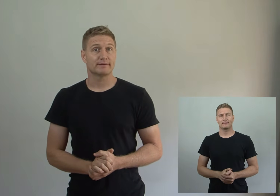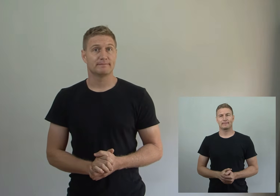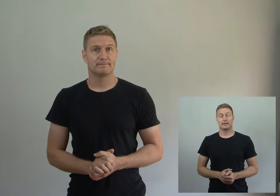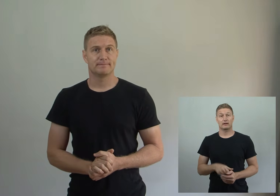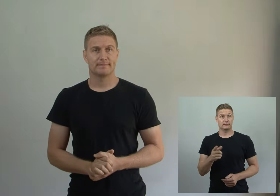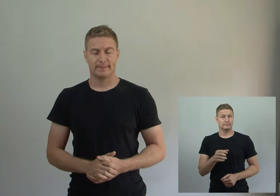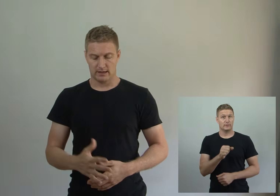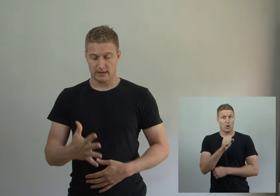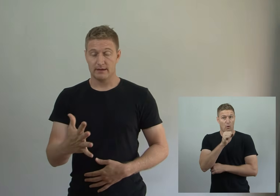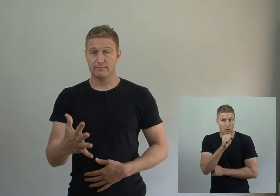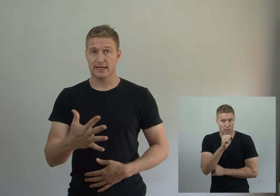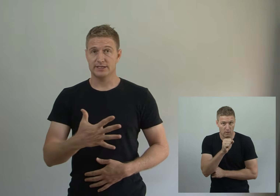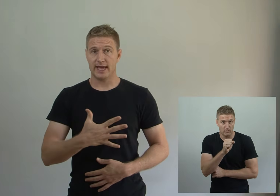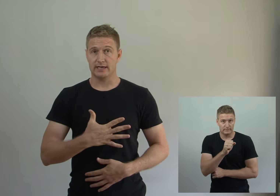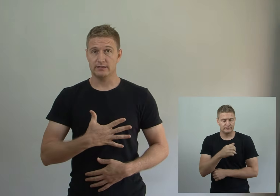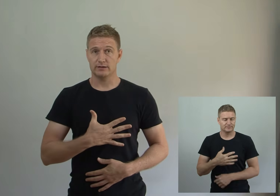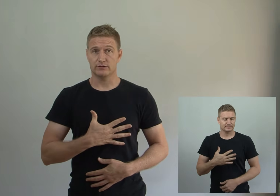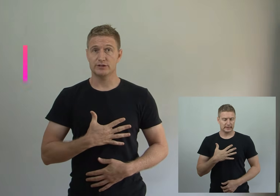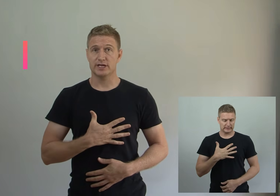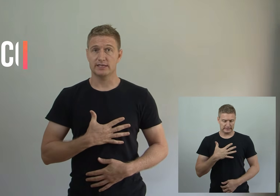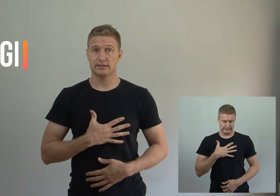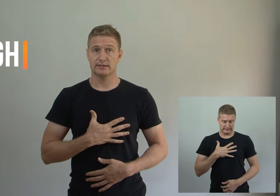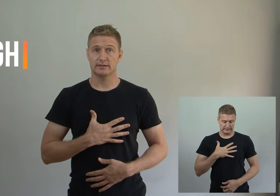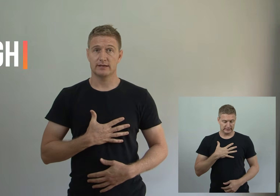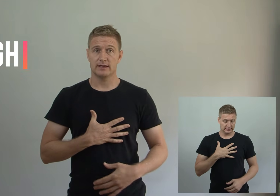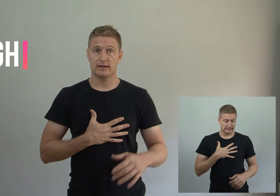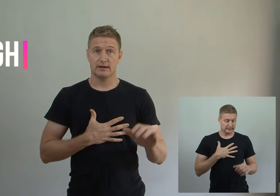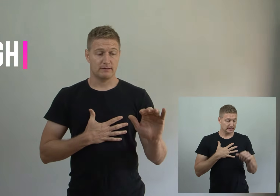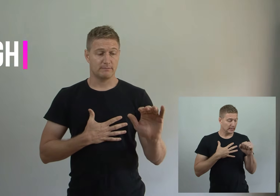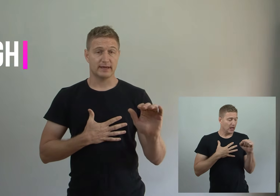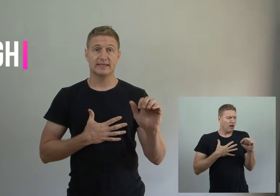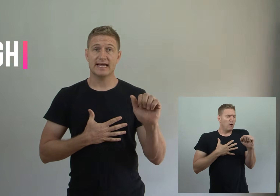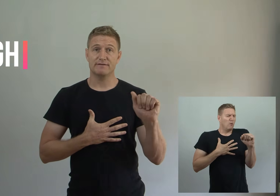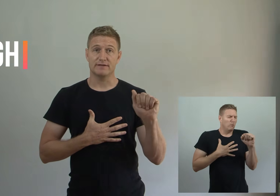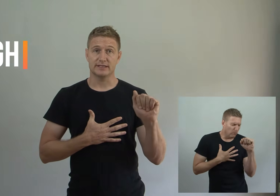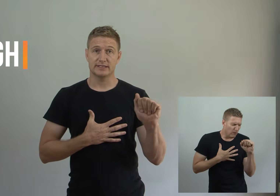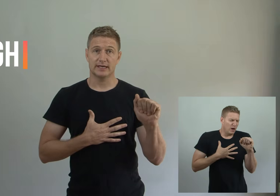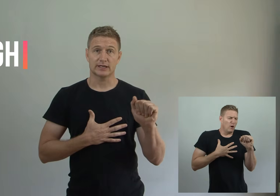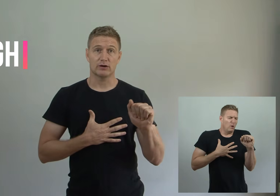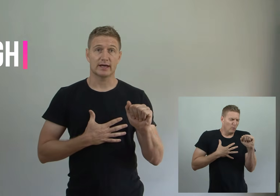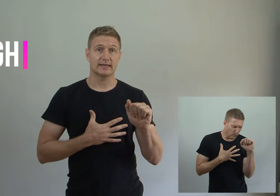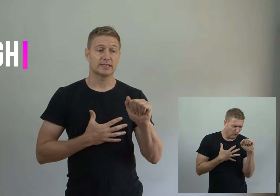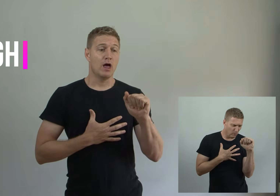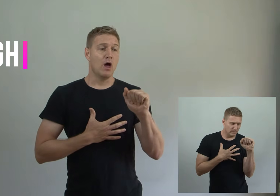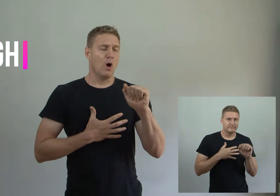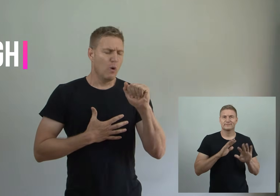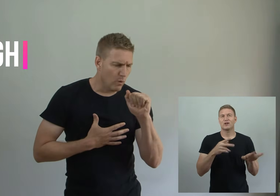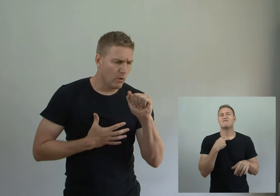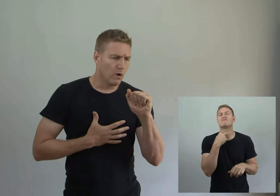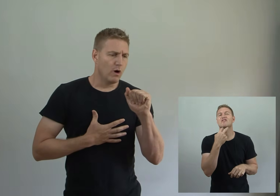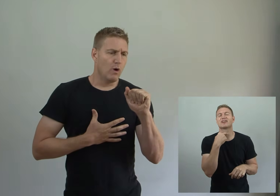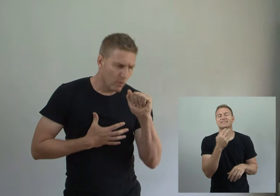Coughing. Place the hand on your chest, make this hand a fist, and go like this.